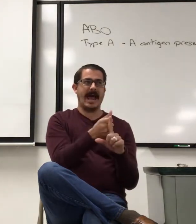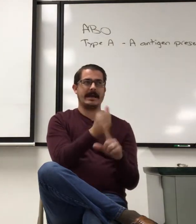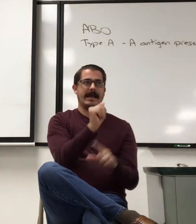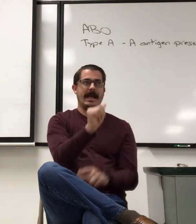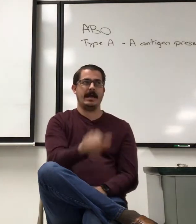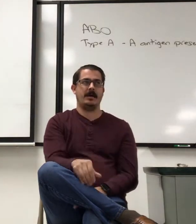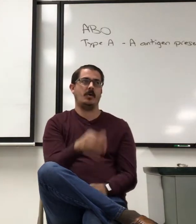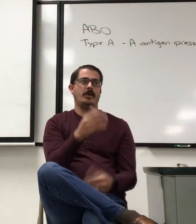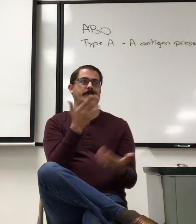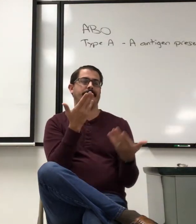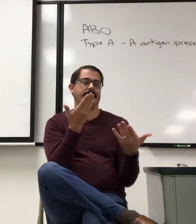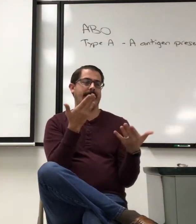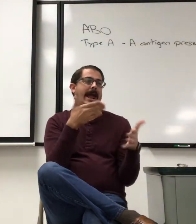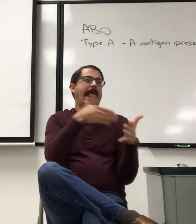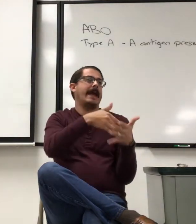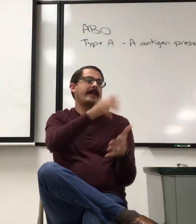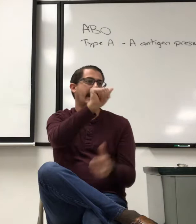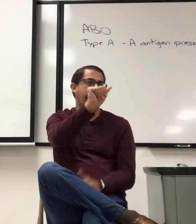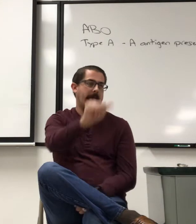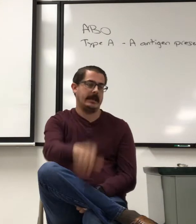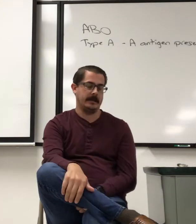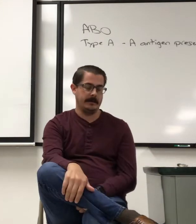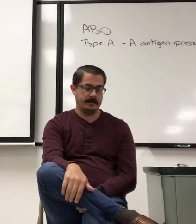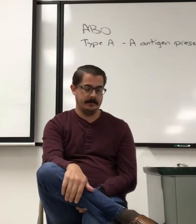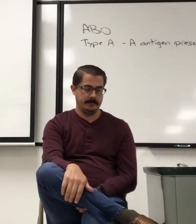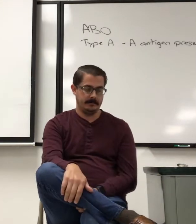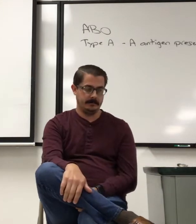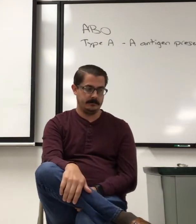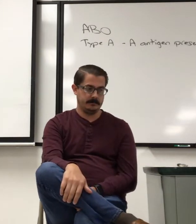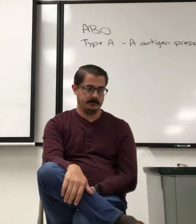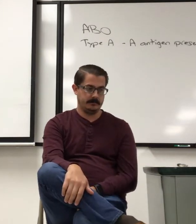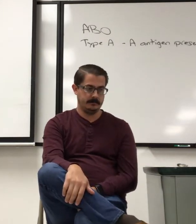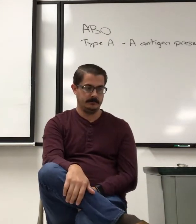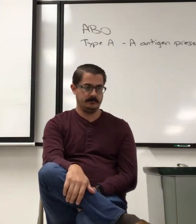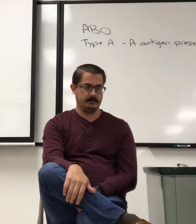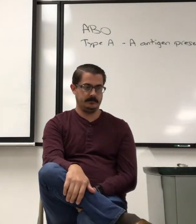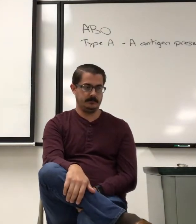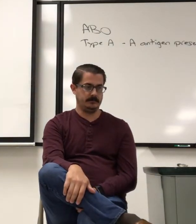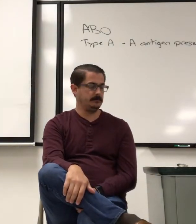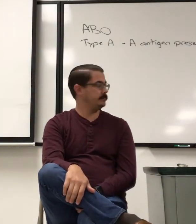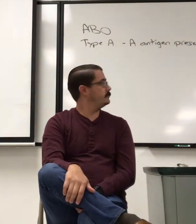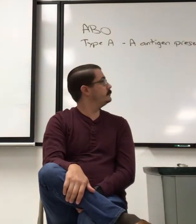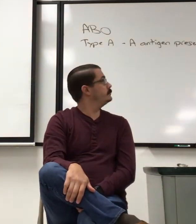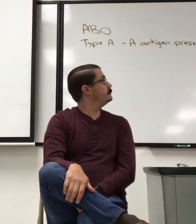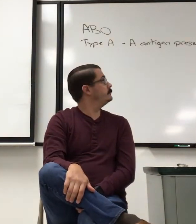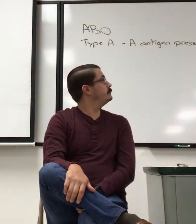or anti-A. I'll just say, I'll write it out. Antibody